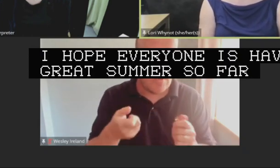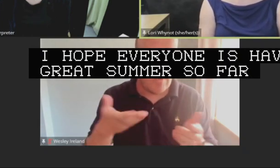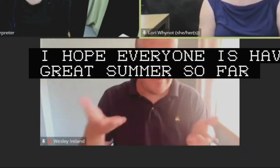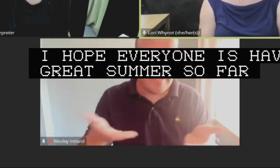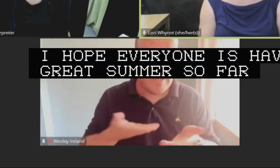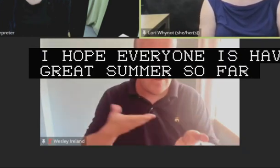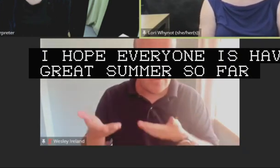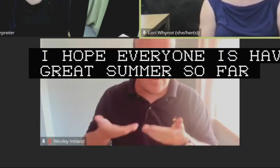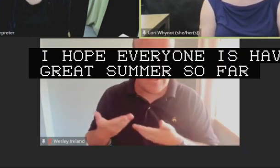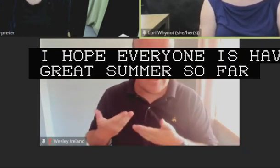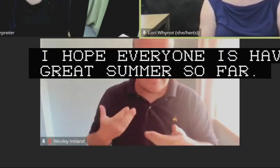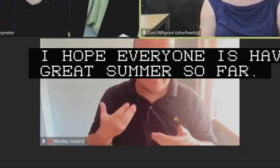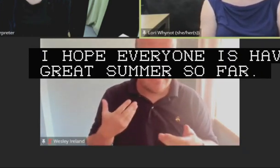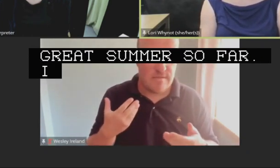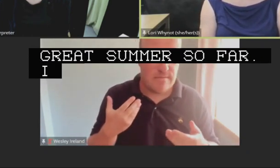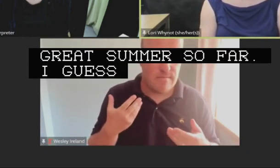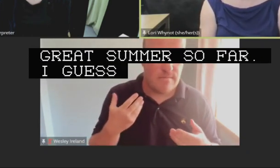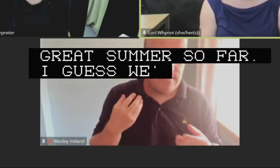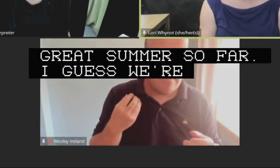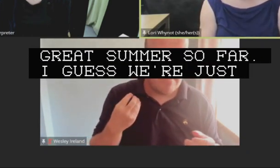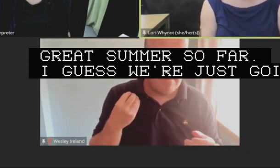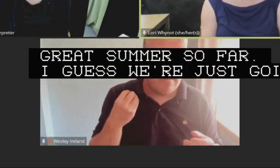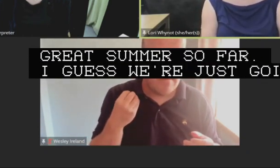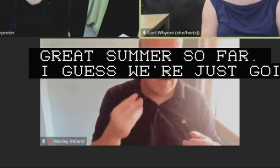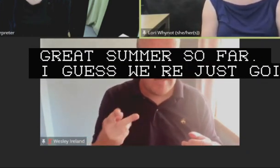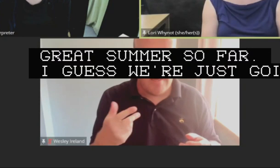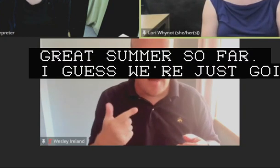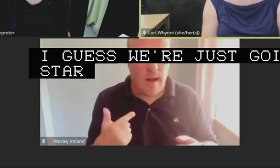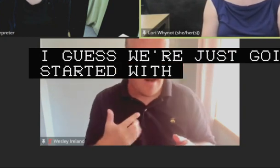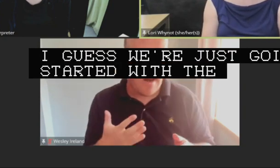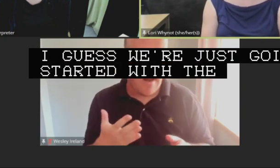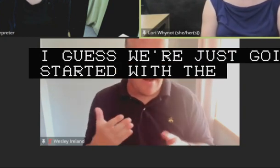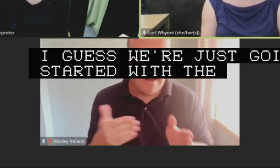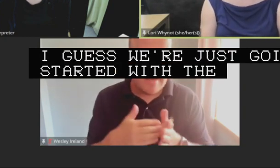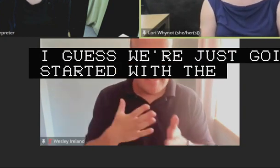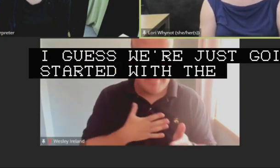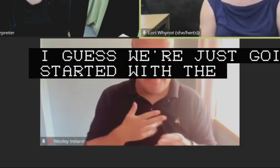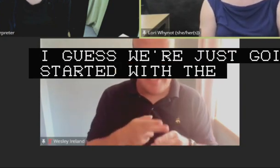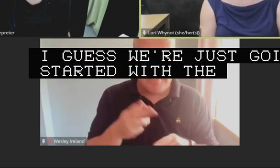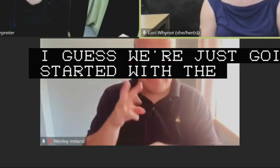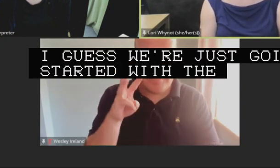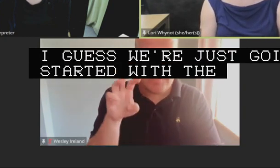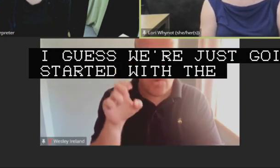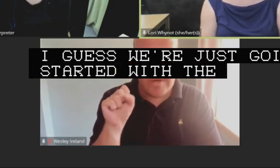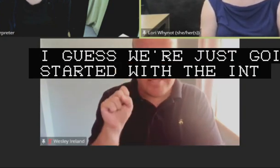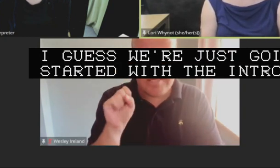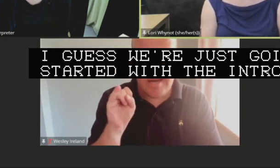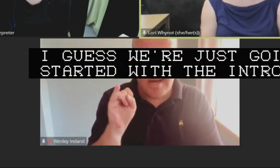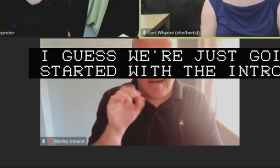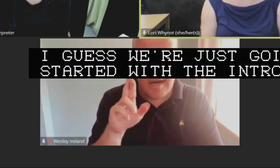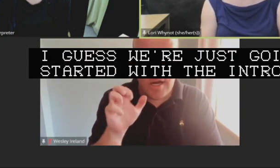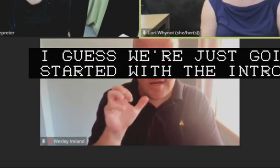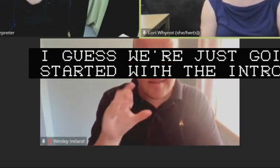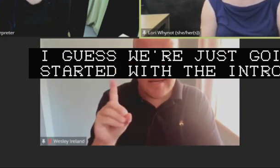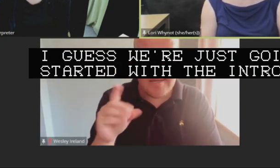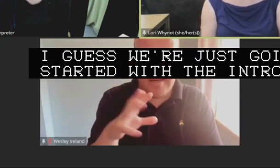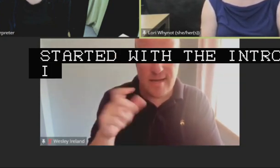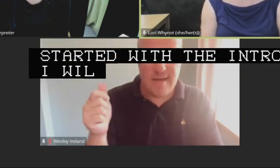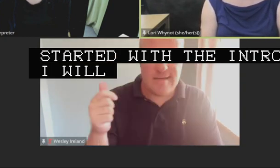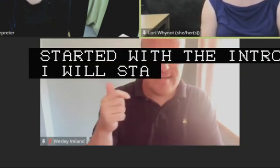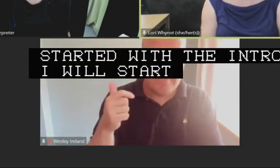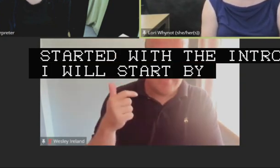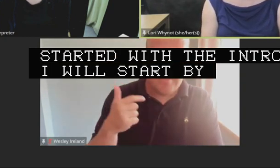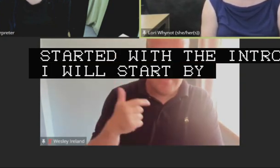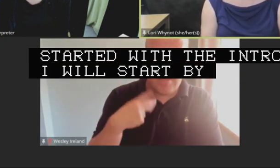I guess we're just gonna go ahead and get started with the introductions of the members. I guess I will start by saying I'm